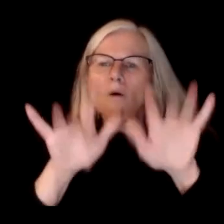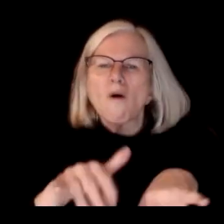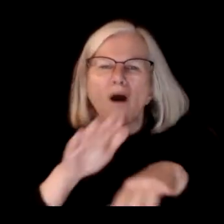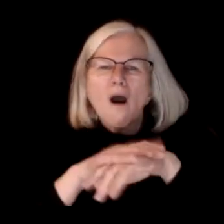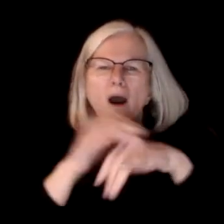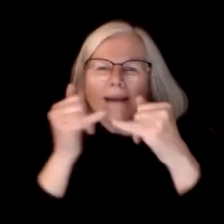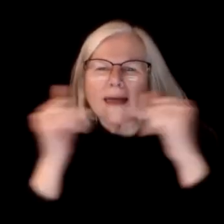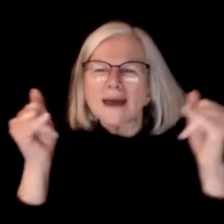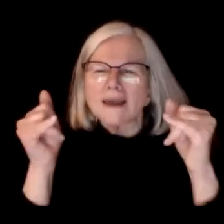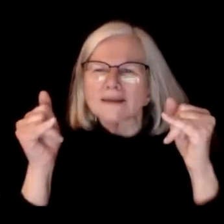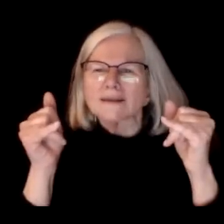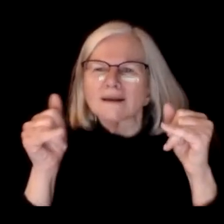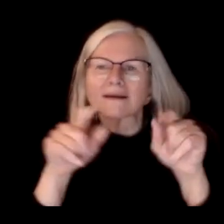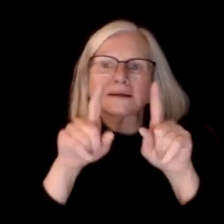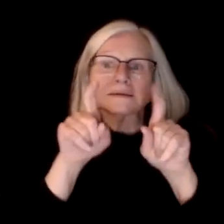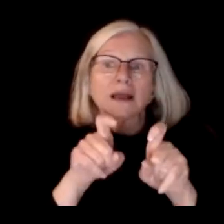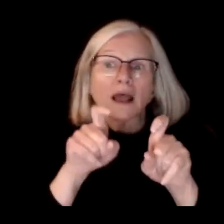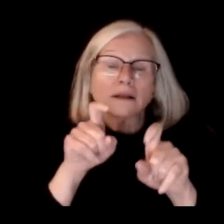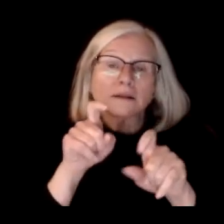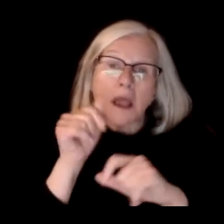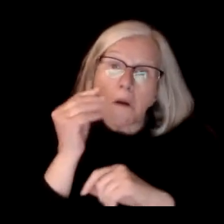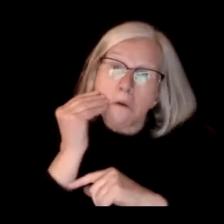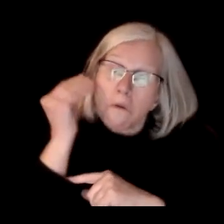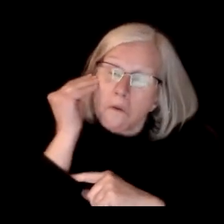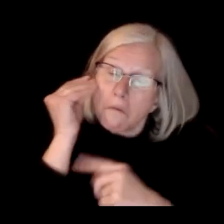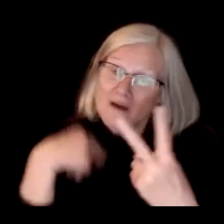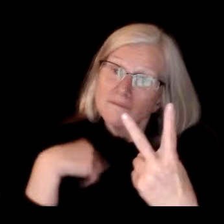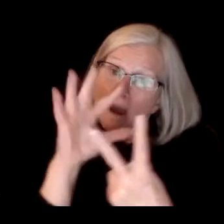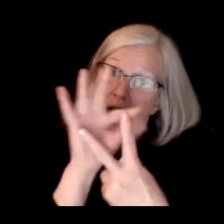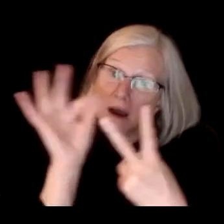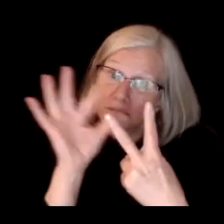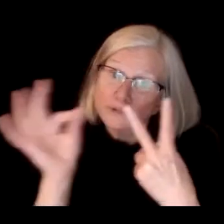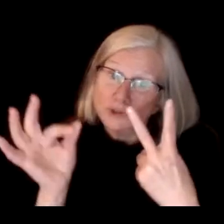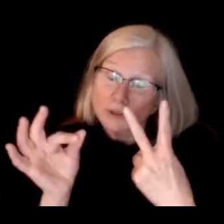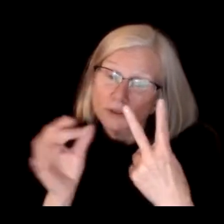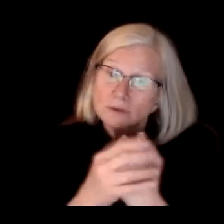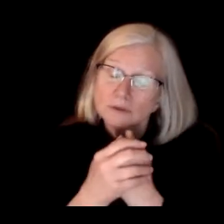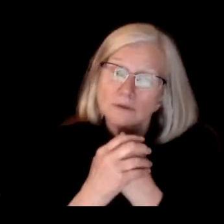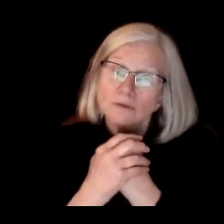website. So with that quick announcement, we will open it up for questions or questions.